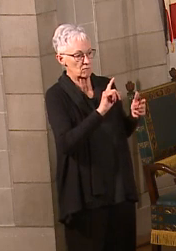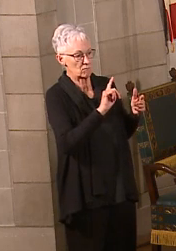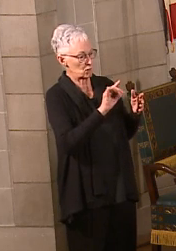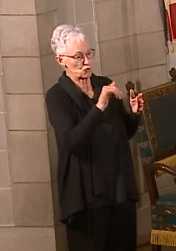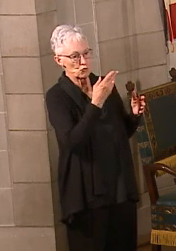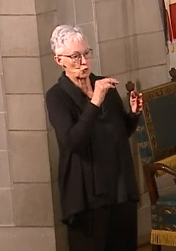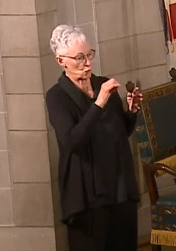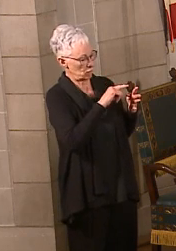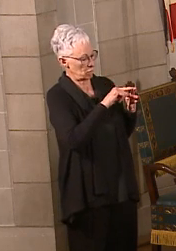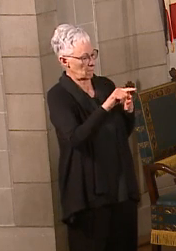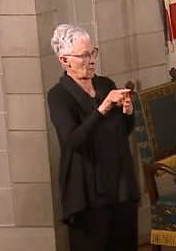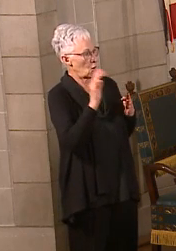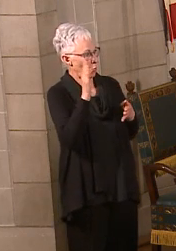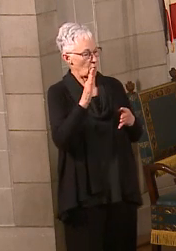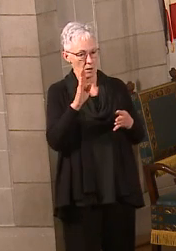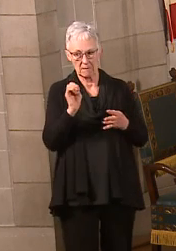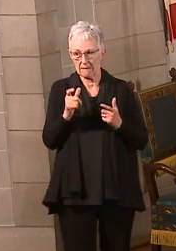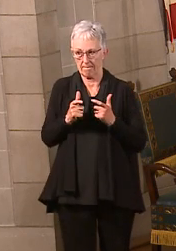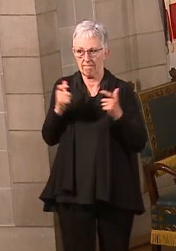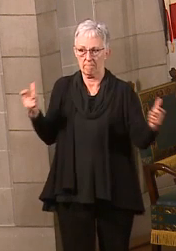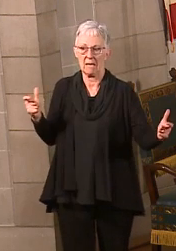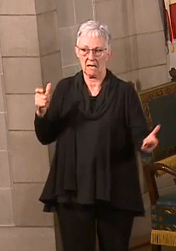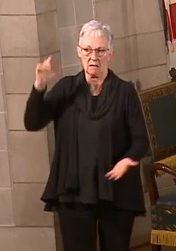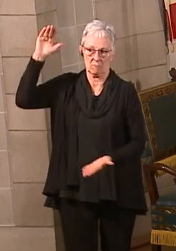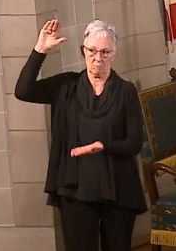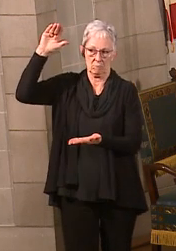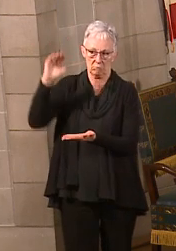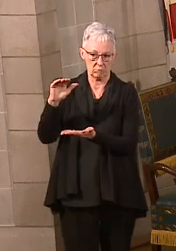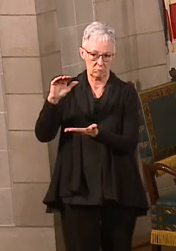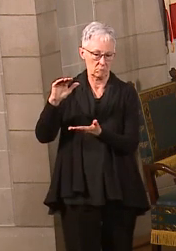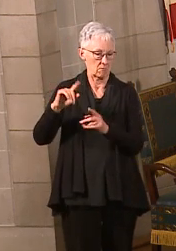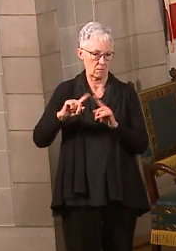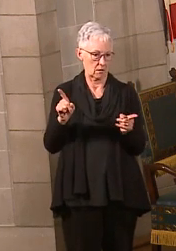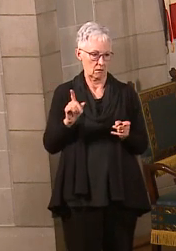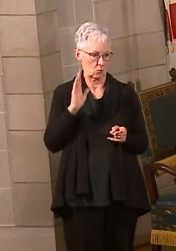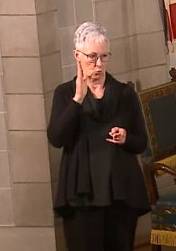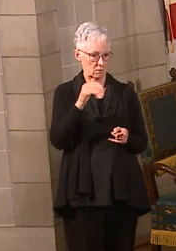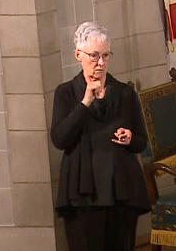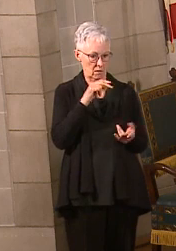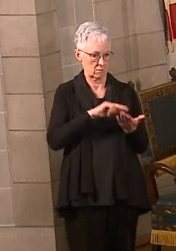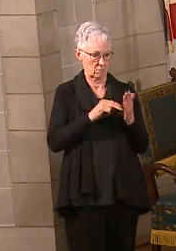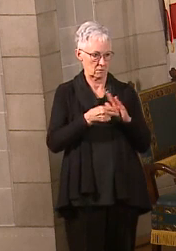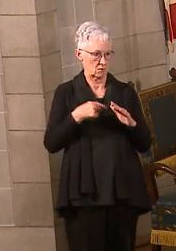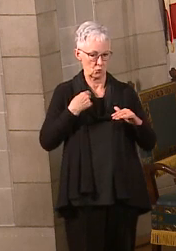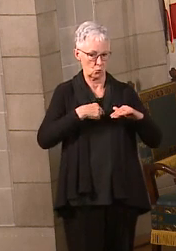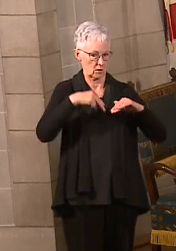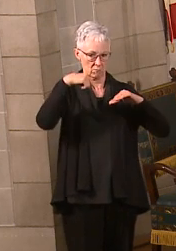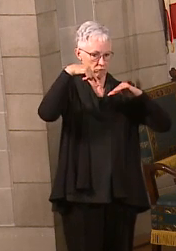but it's certainly nothing that will stretch it or put us toward insolvency at that point.